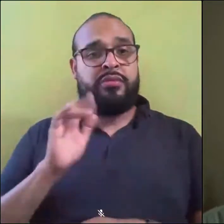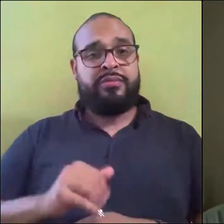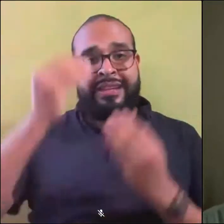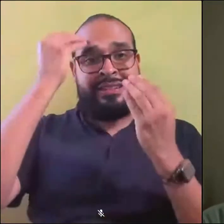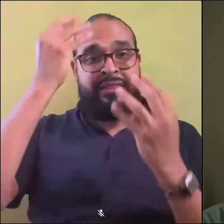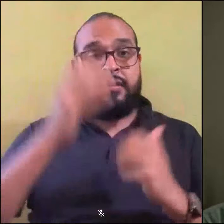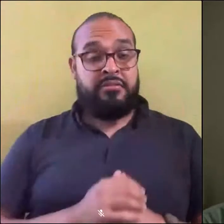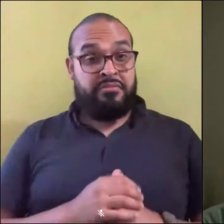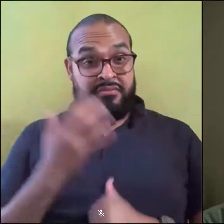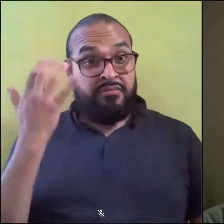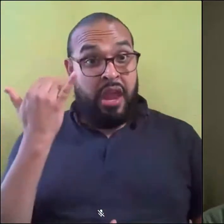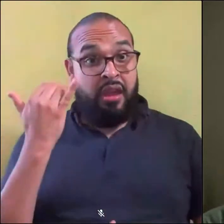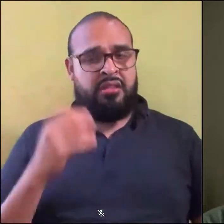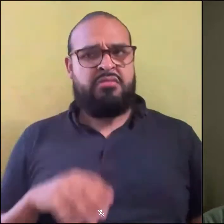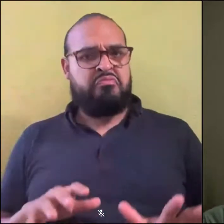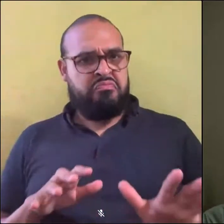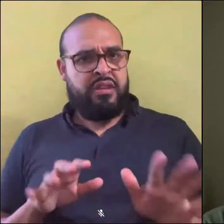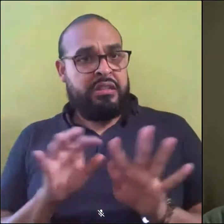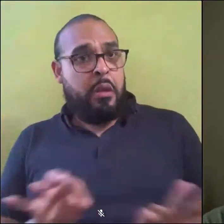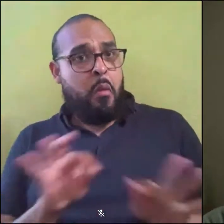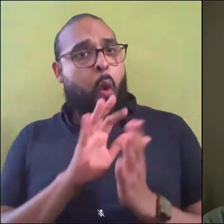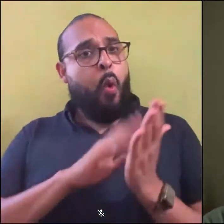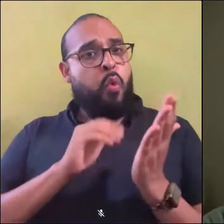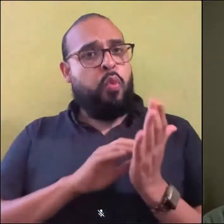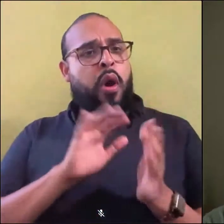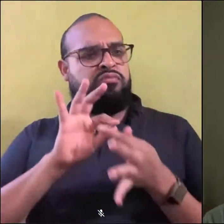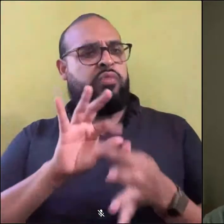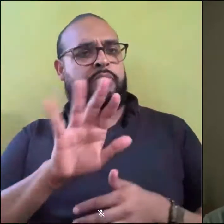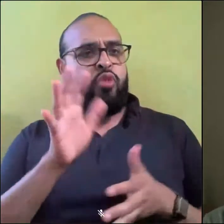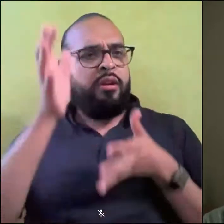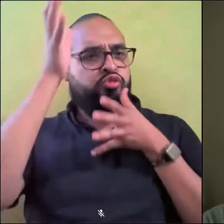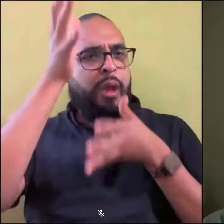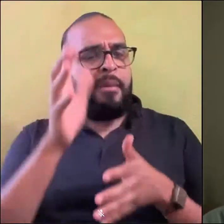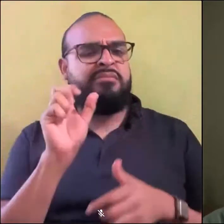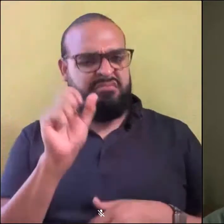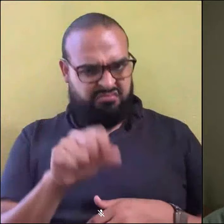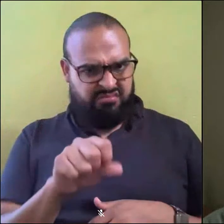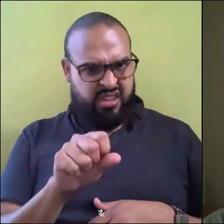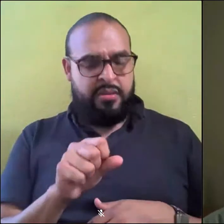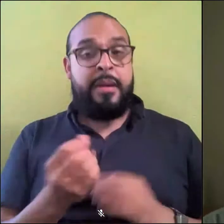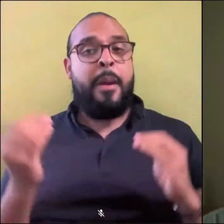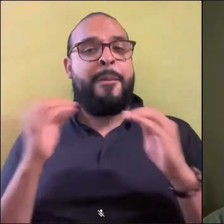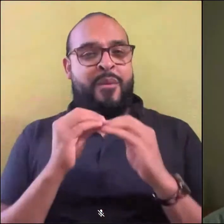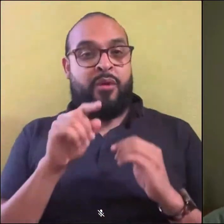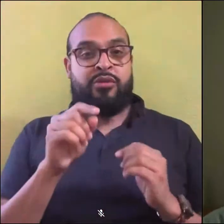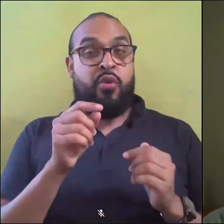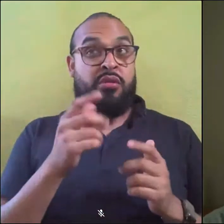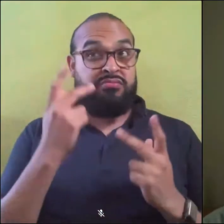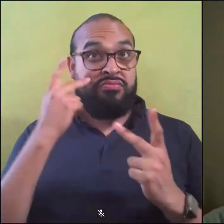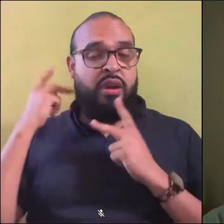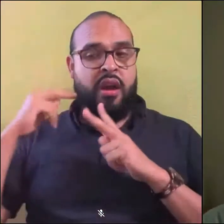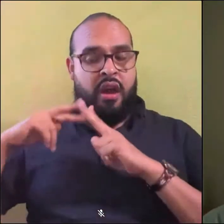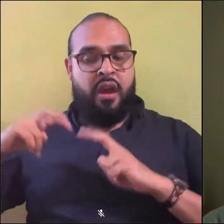about your grandparents or your ancestors, but actually to learn about yourself. I love to do that.